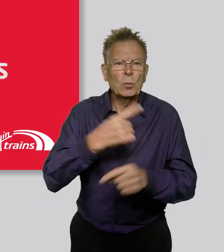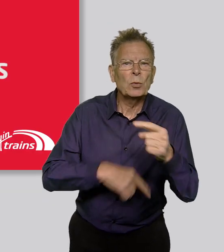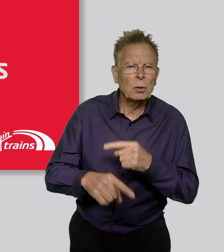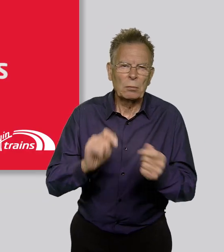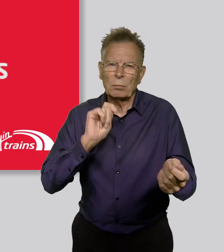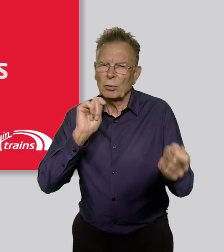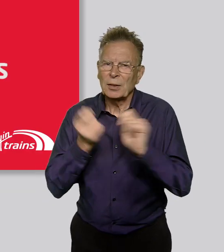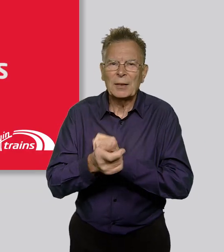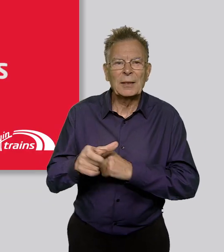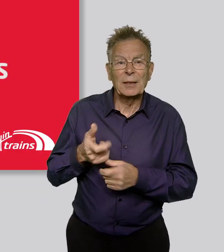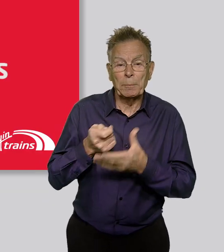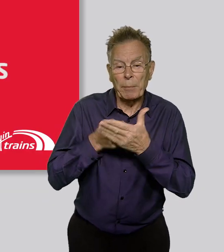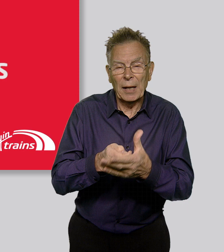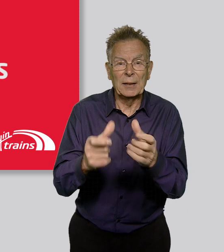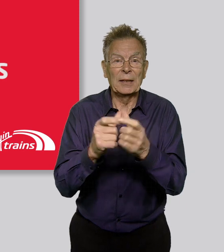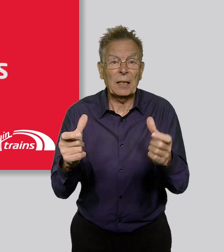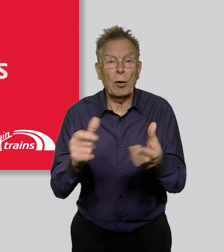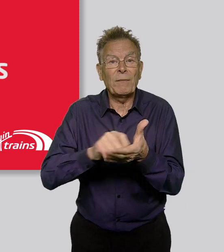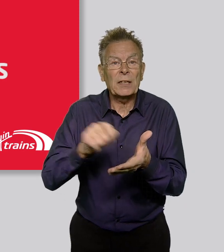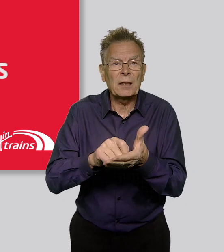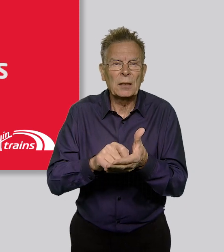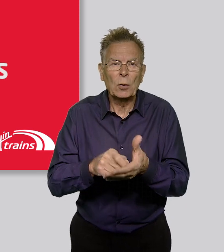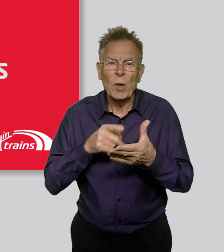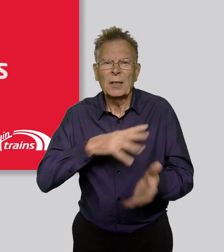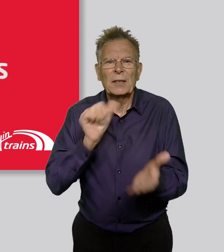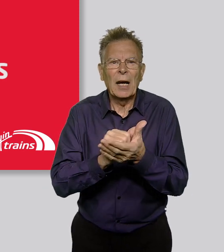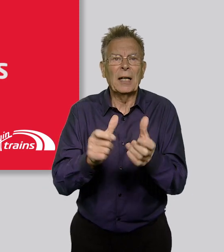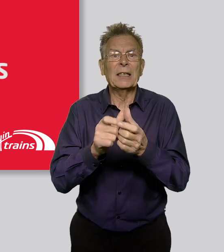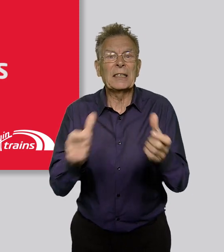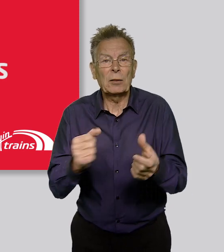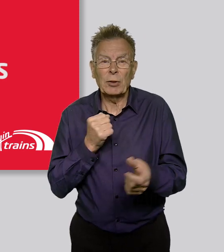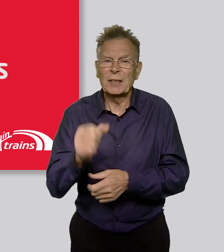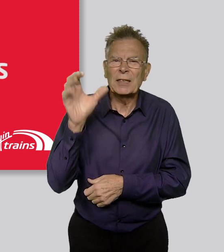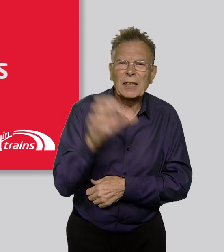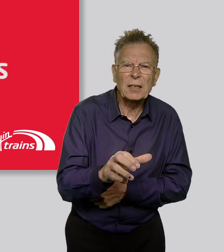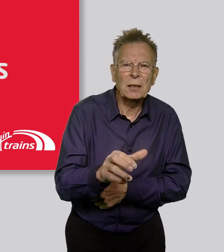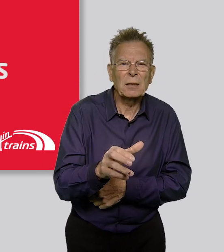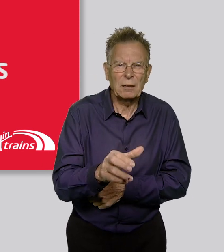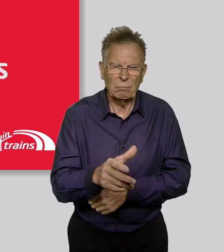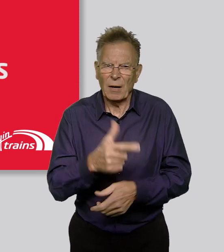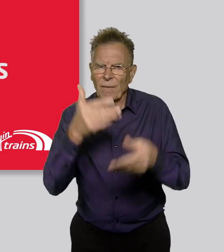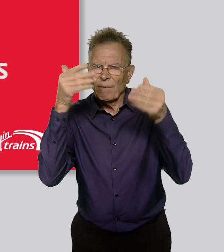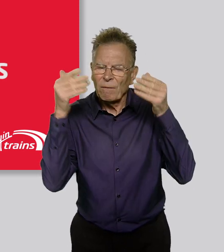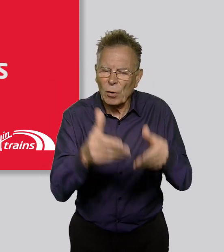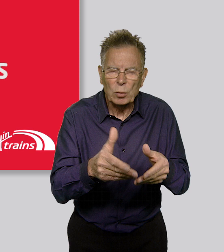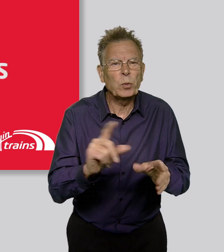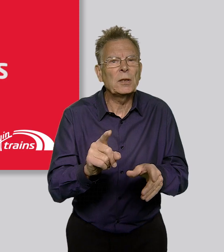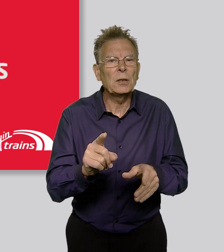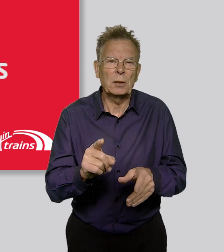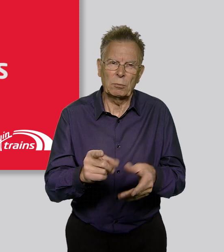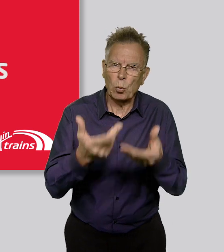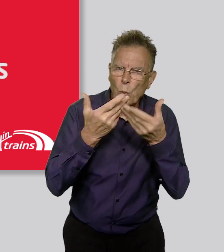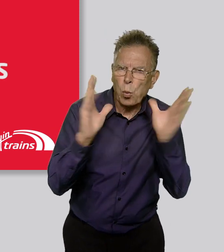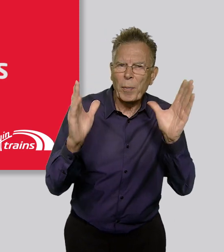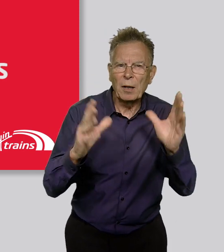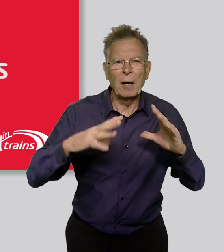Last but not least, we're revamping our ticket offices and the way we sell tickets at our stations, with a focus on creating